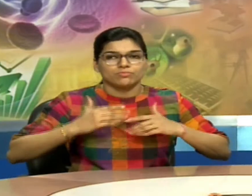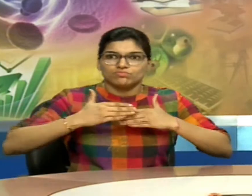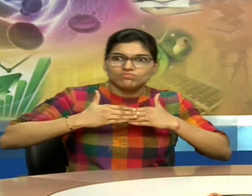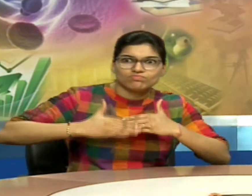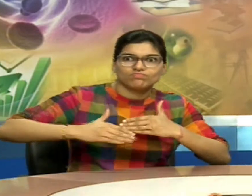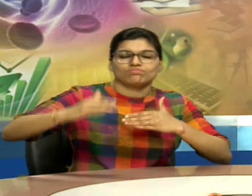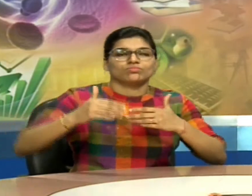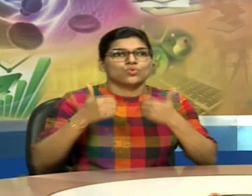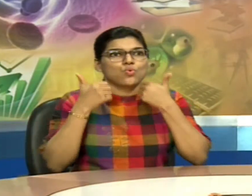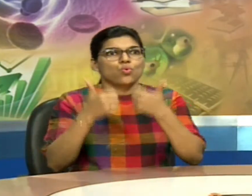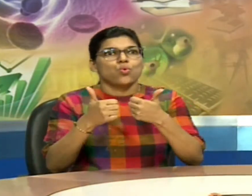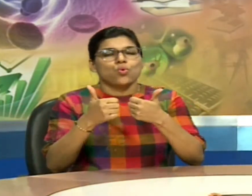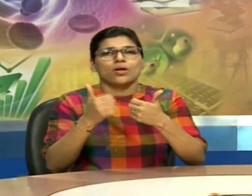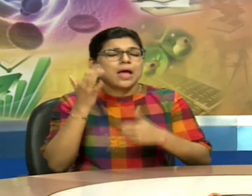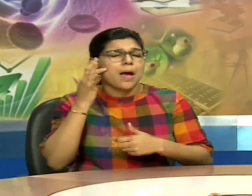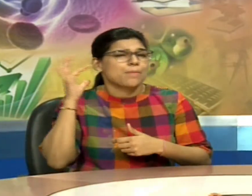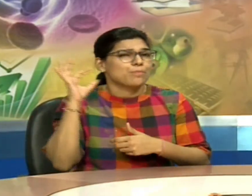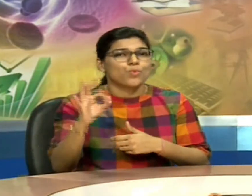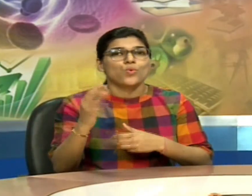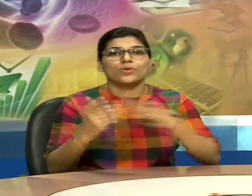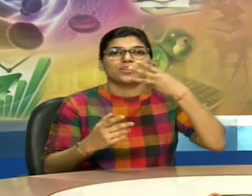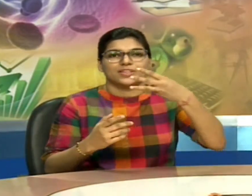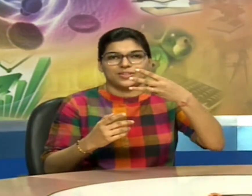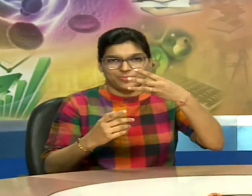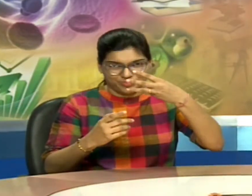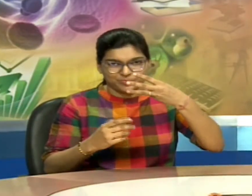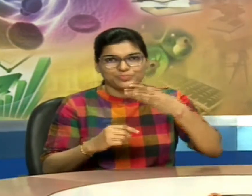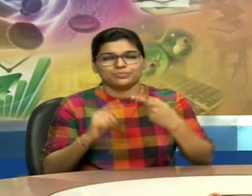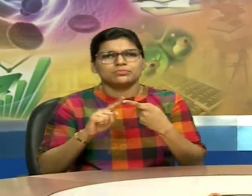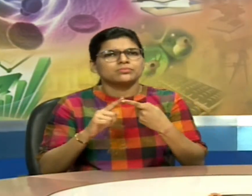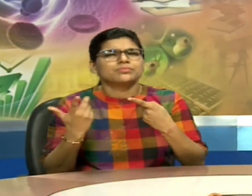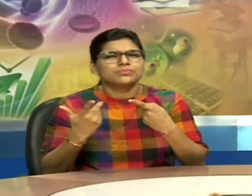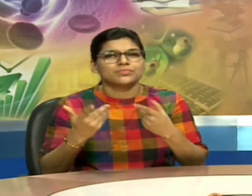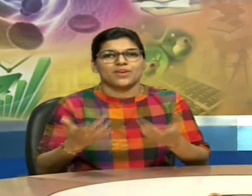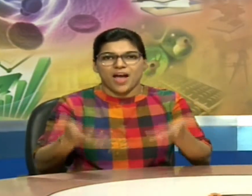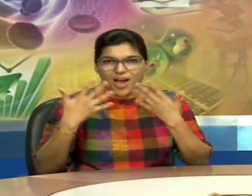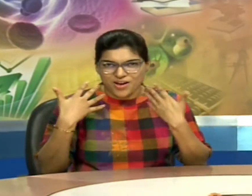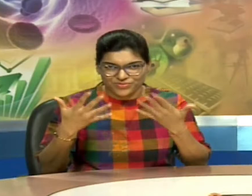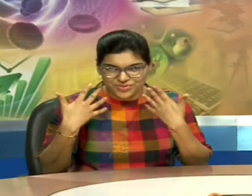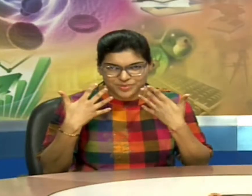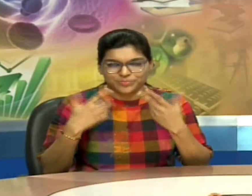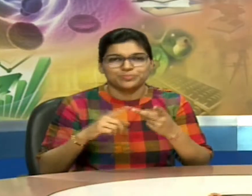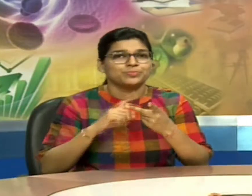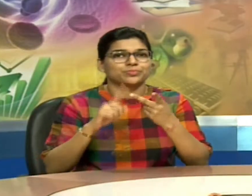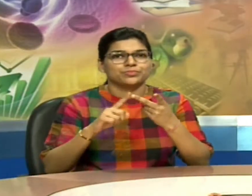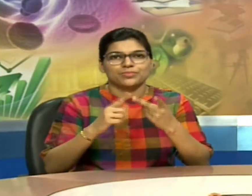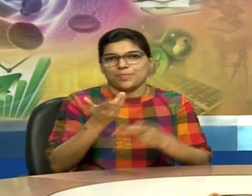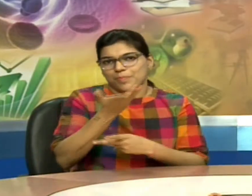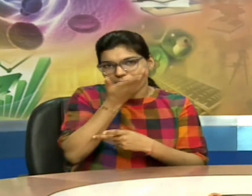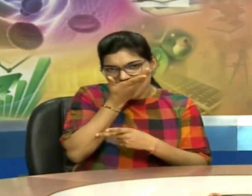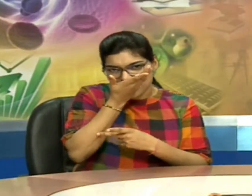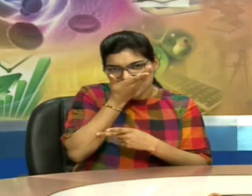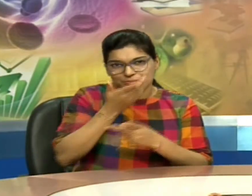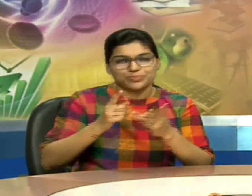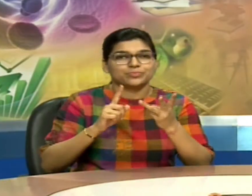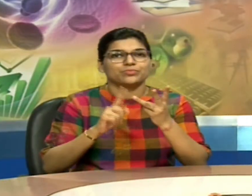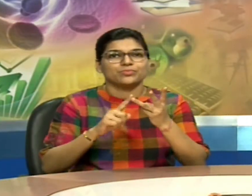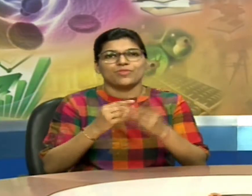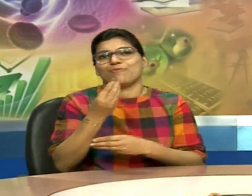We all need mainly 3 things for our life. The first one is air, the second